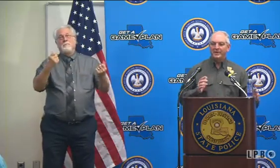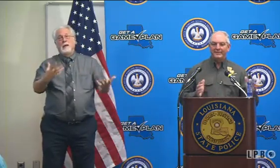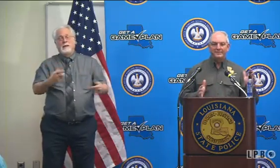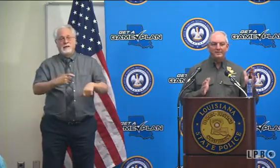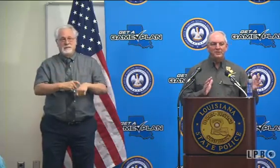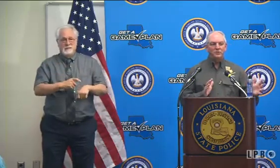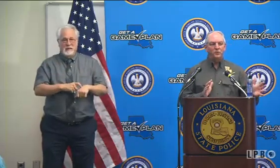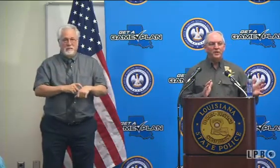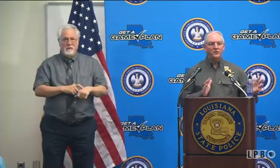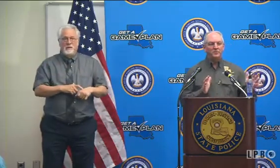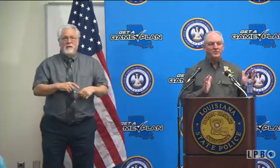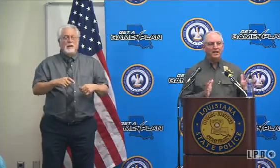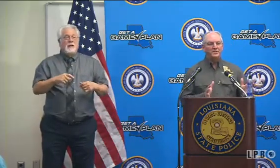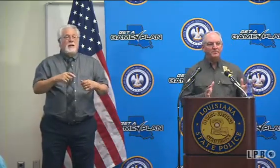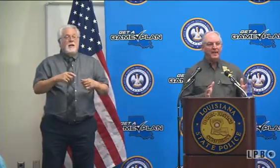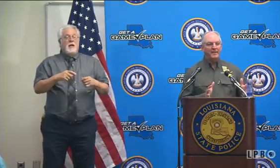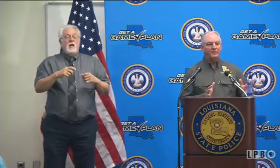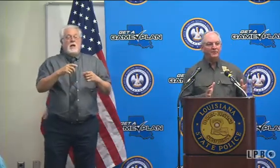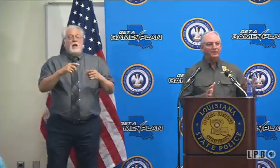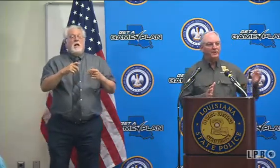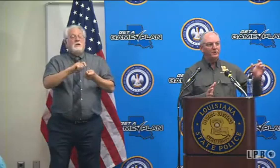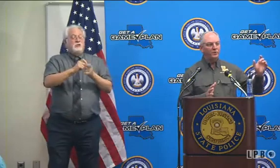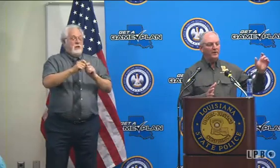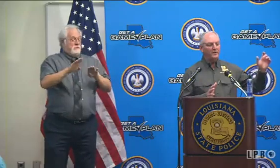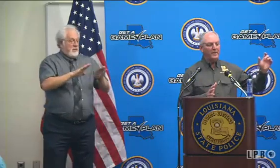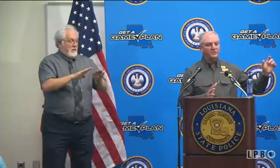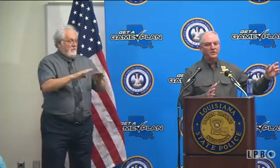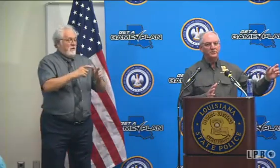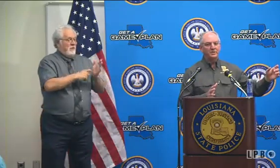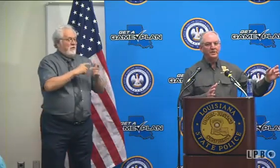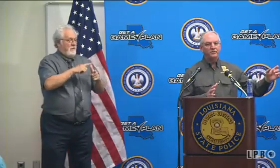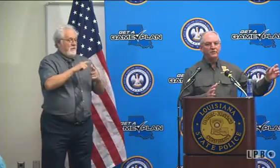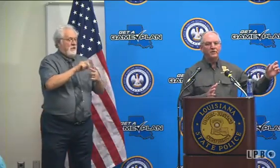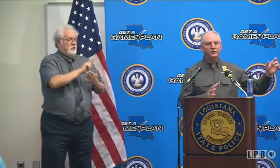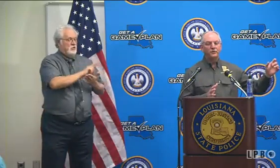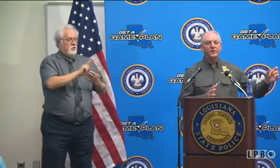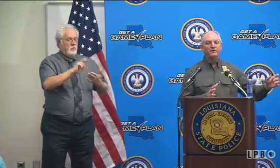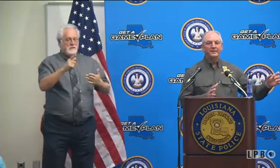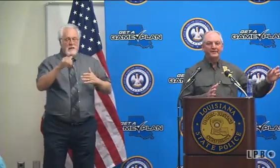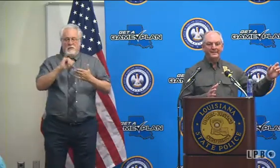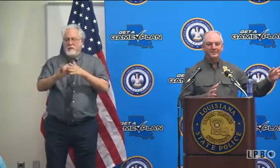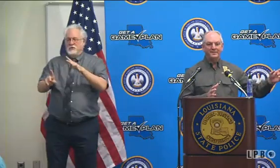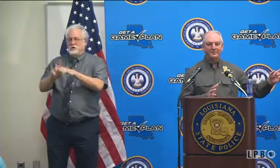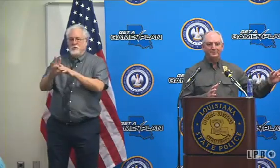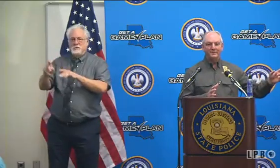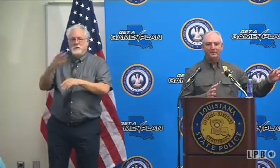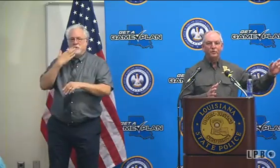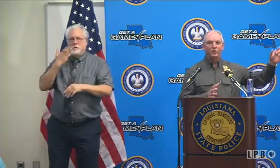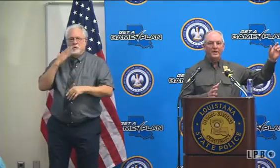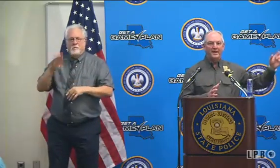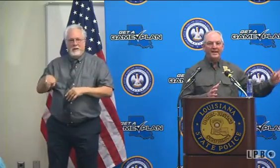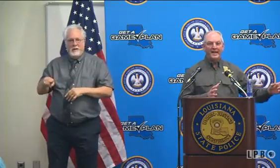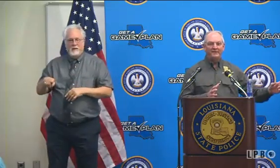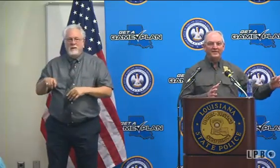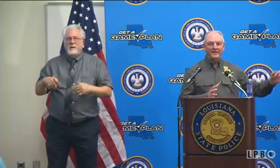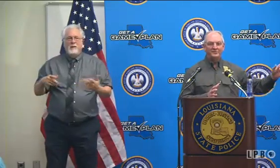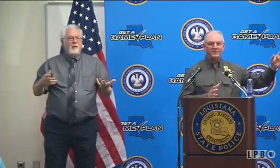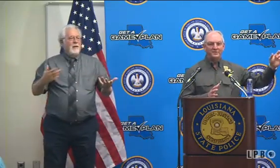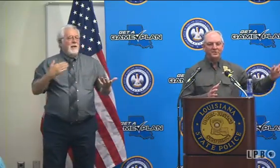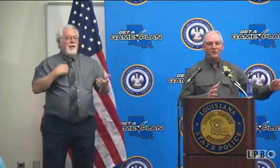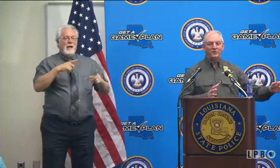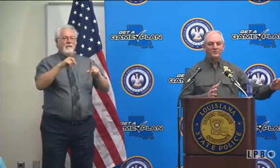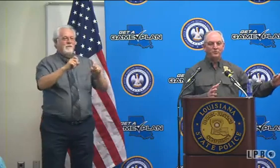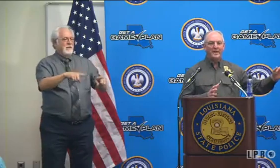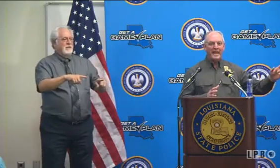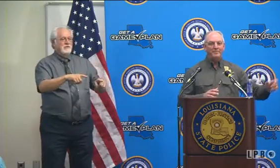times, it takes about 2 weeks from a change in behavior to whether that shows up for good or for ill in the test numbers. Well, we're not going to have the